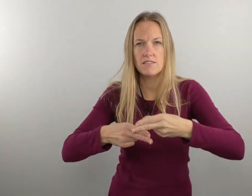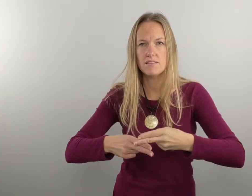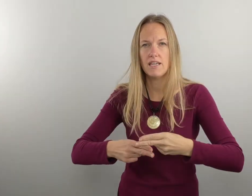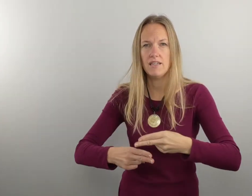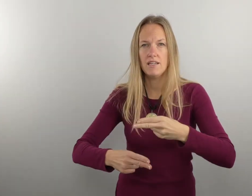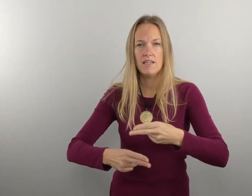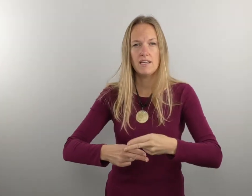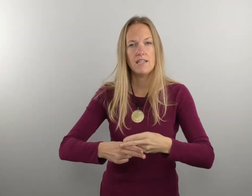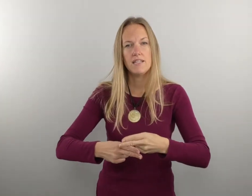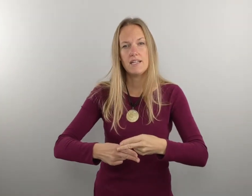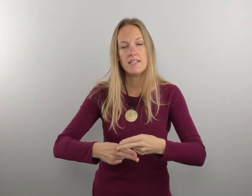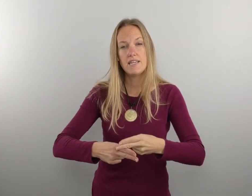okay? The name.